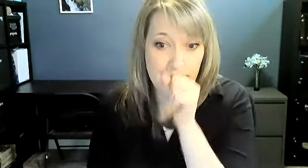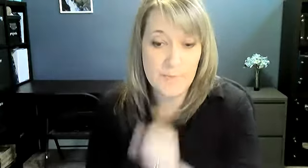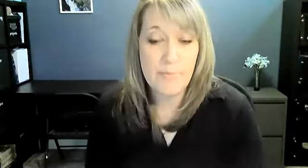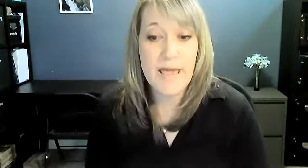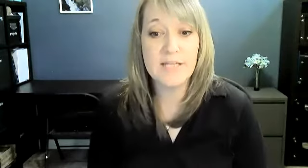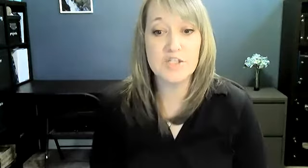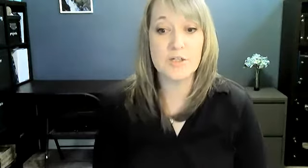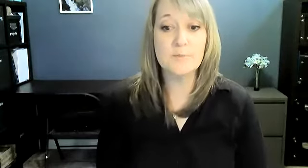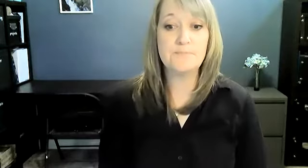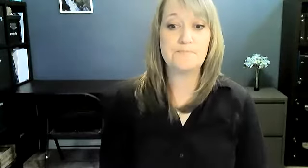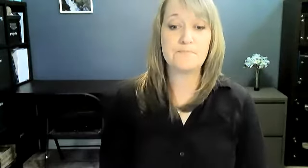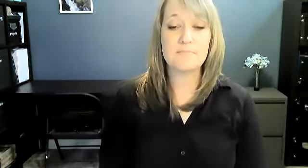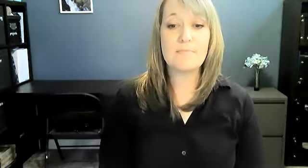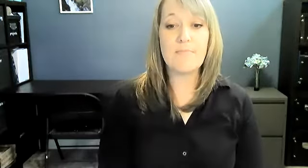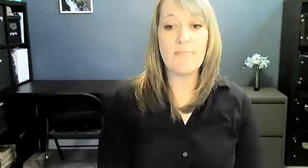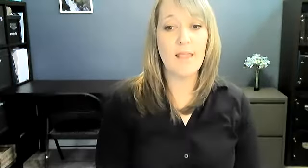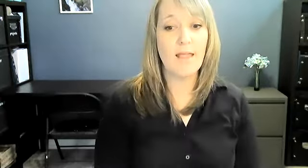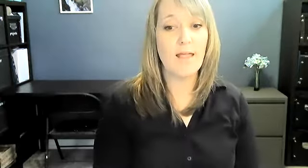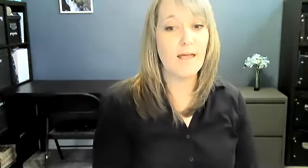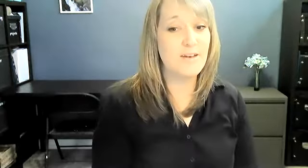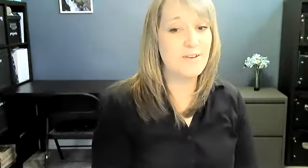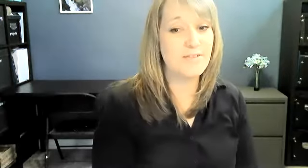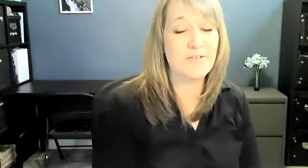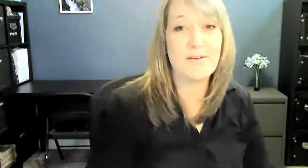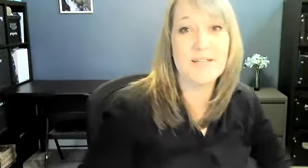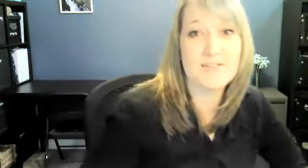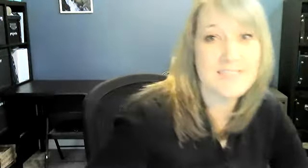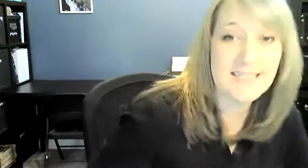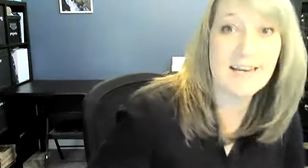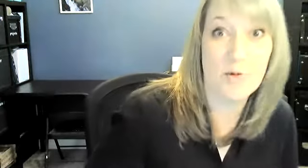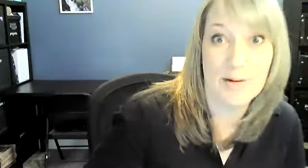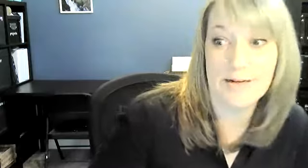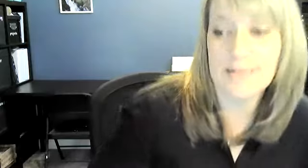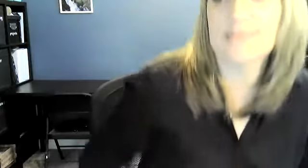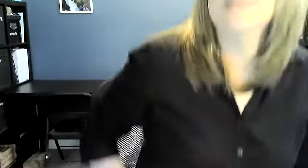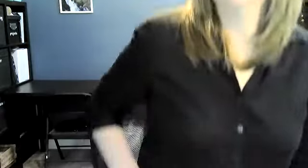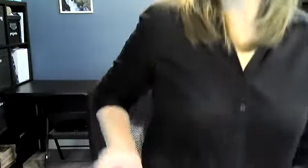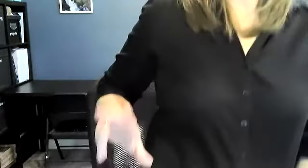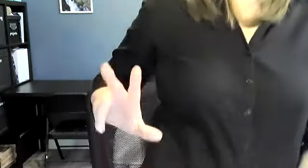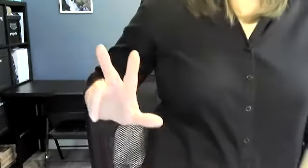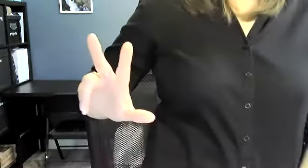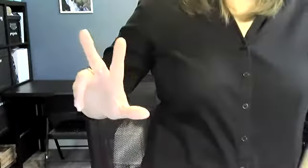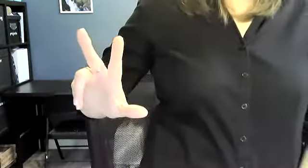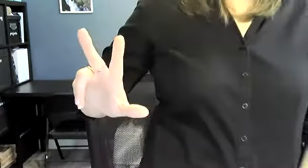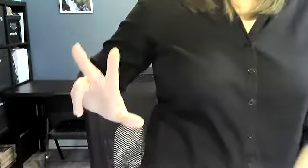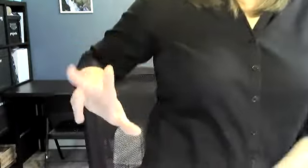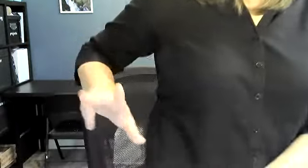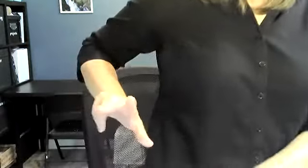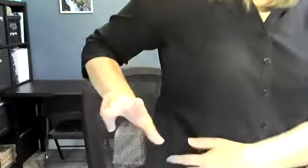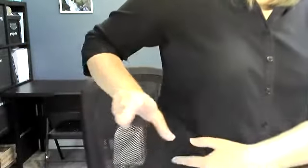phone. Pager. I don't even know if anybody uses this sign anymore, but here it is. So you want a 3 hand shape, and you know